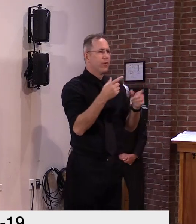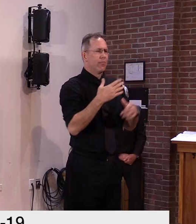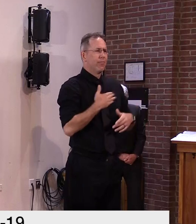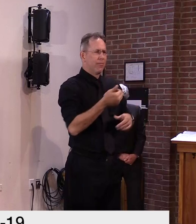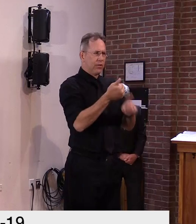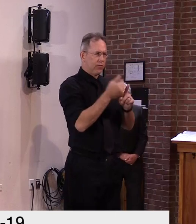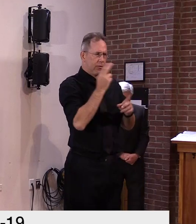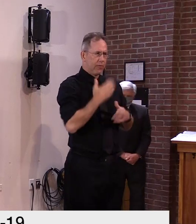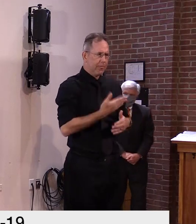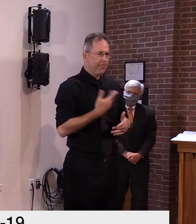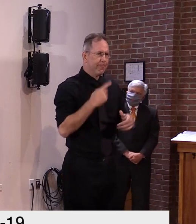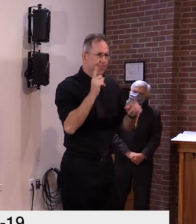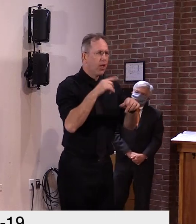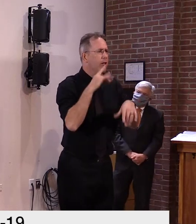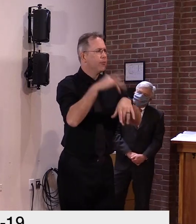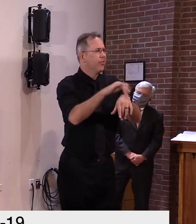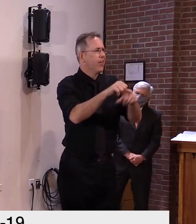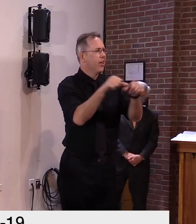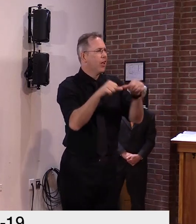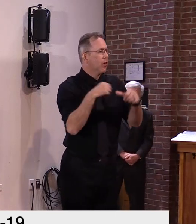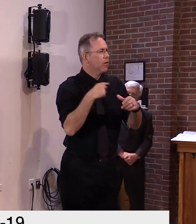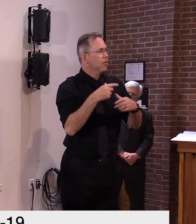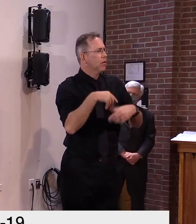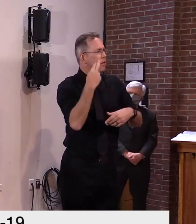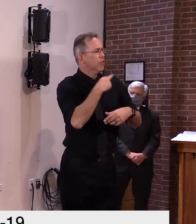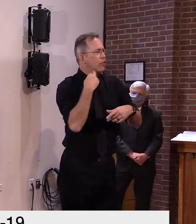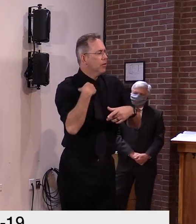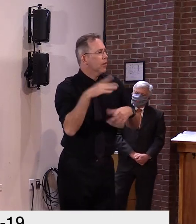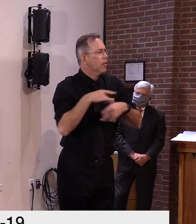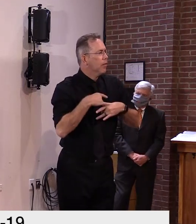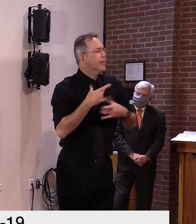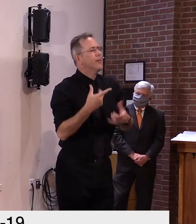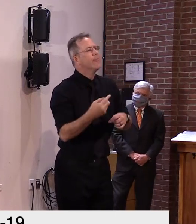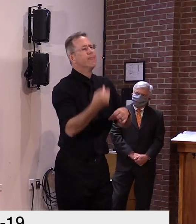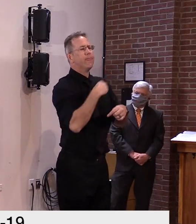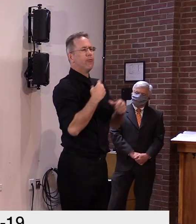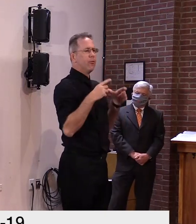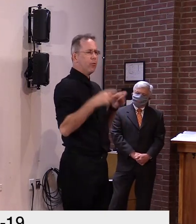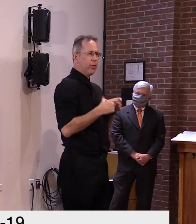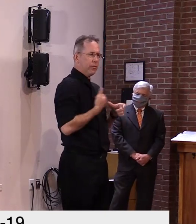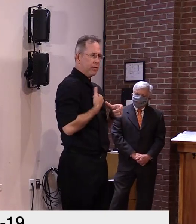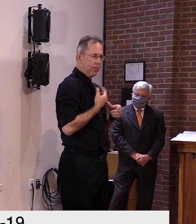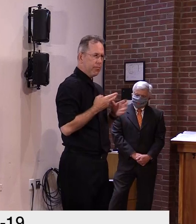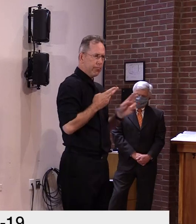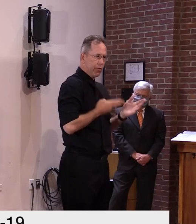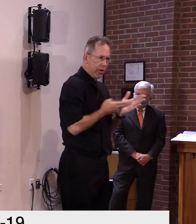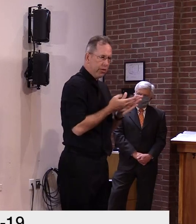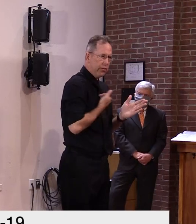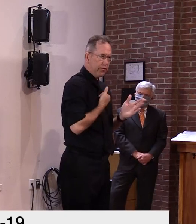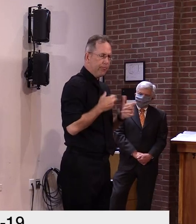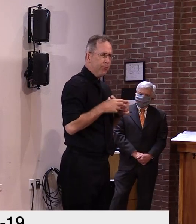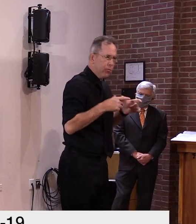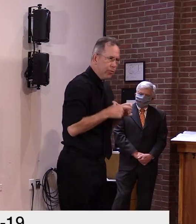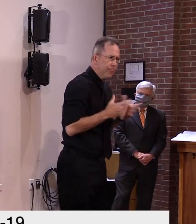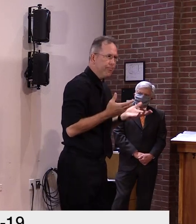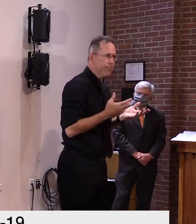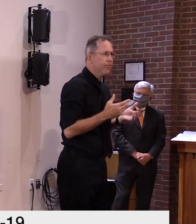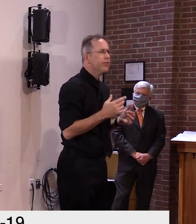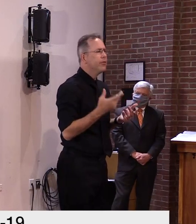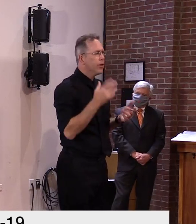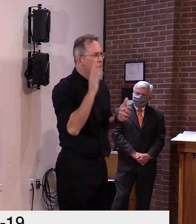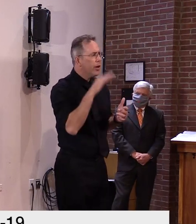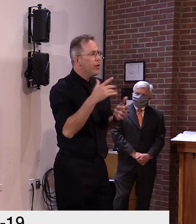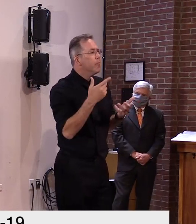that in quotes, by going to an area that has more prevalence of virus than we do. Those